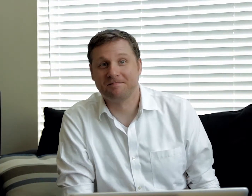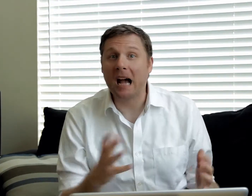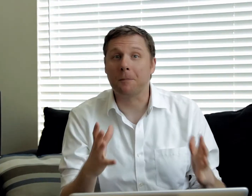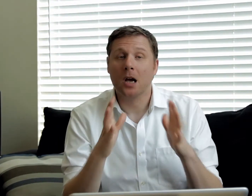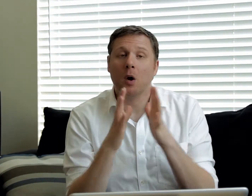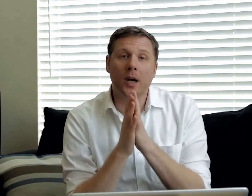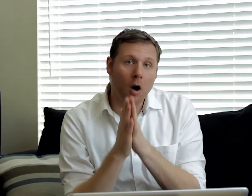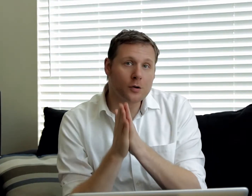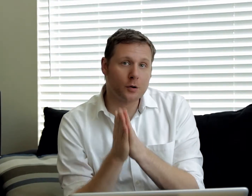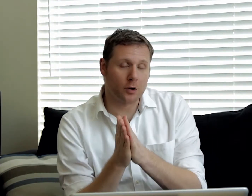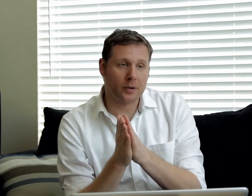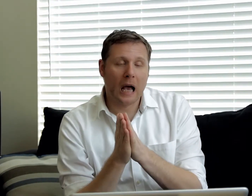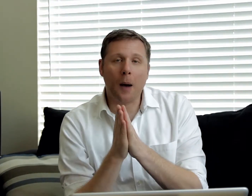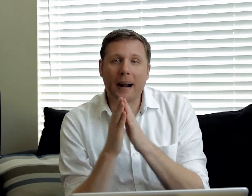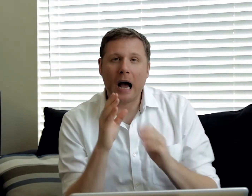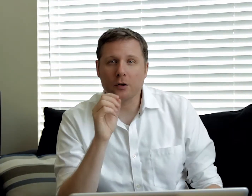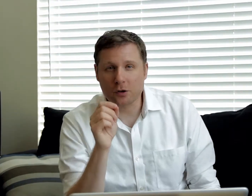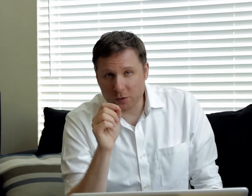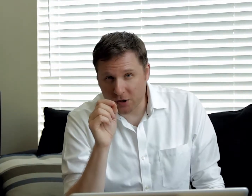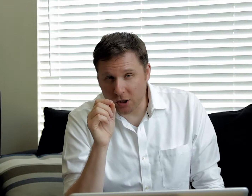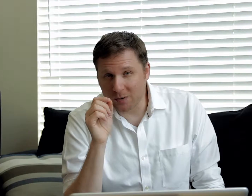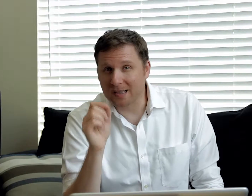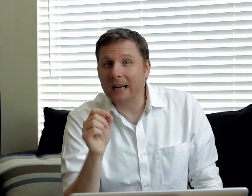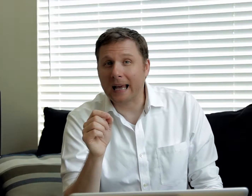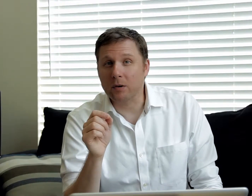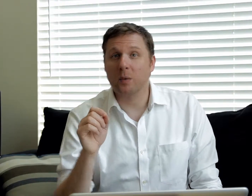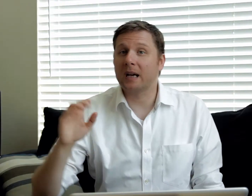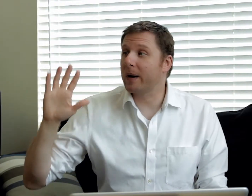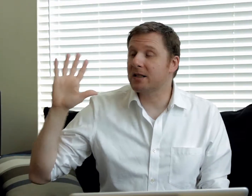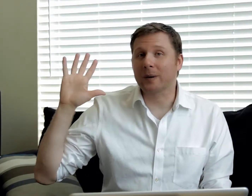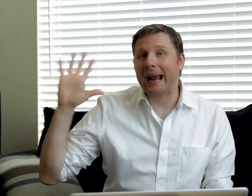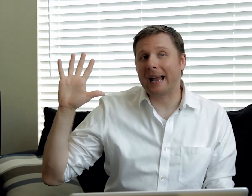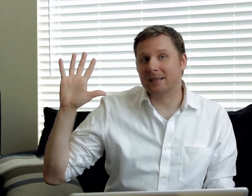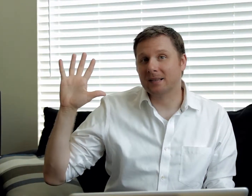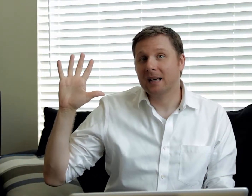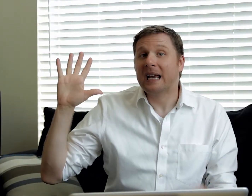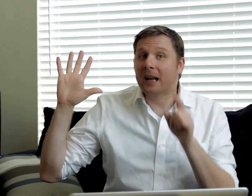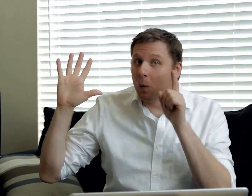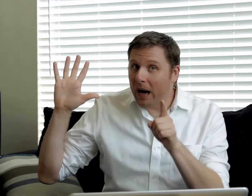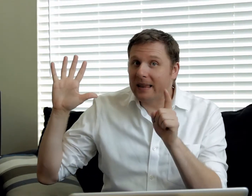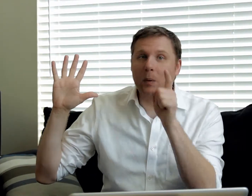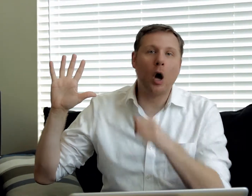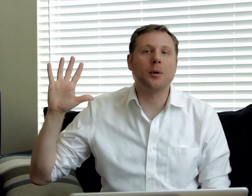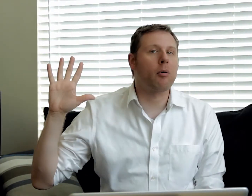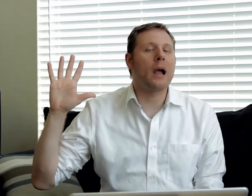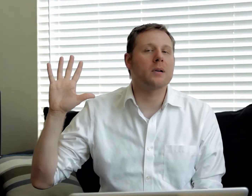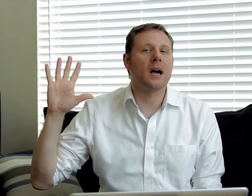Now, we also learn about how your students can use sign language when they raise their hands in a way that will help you prioritize